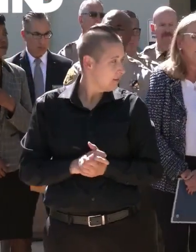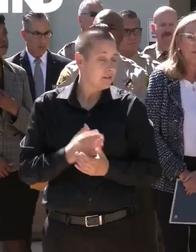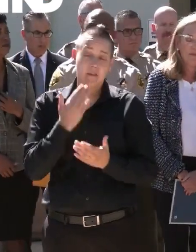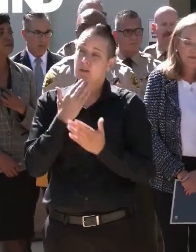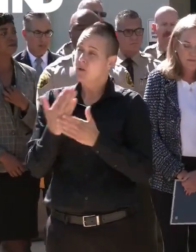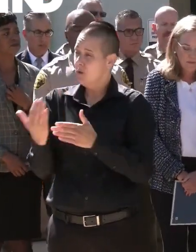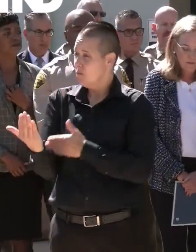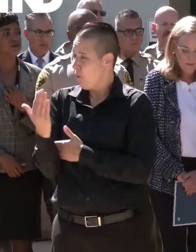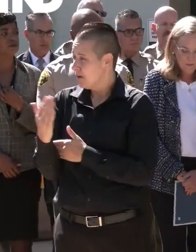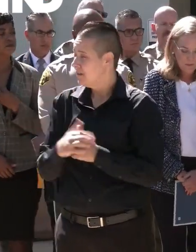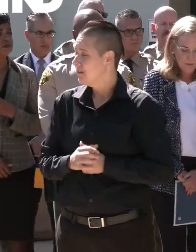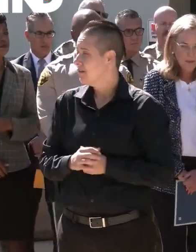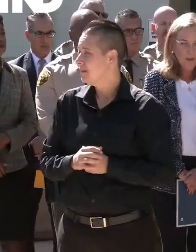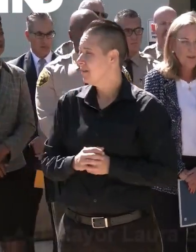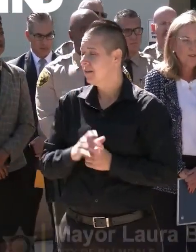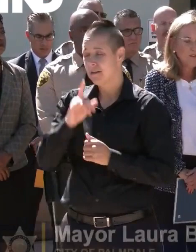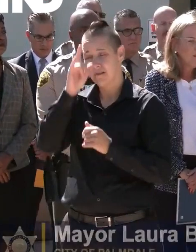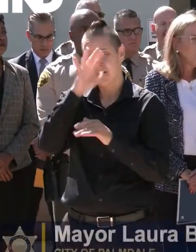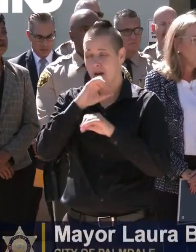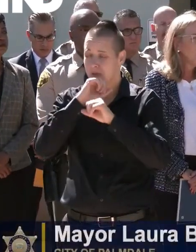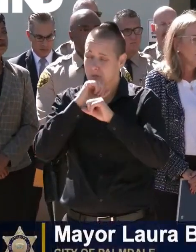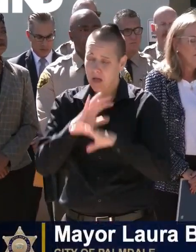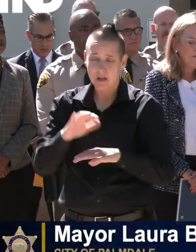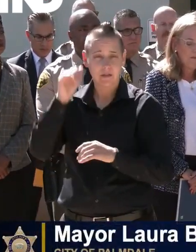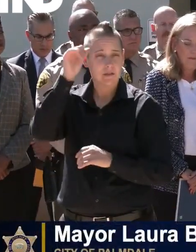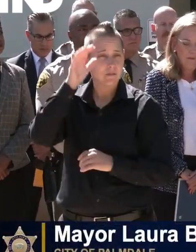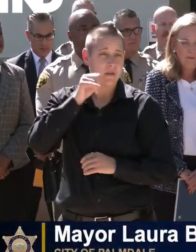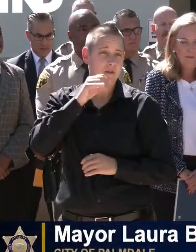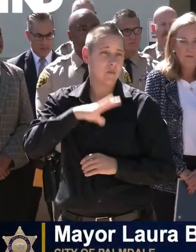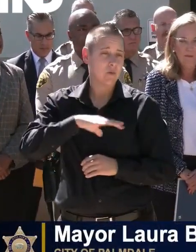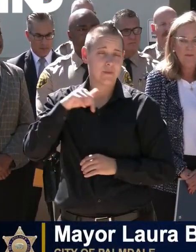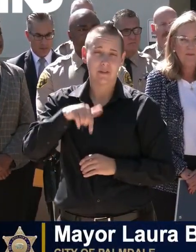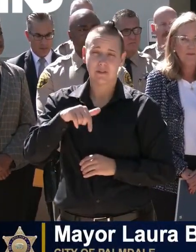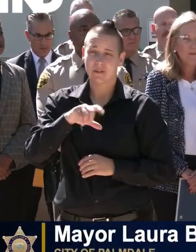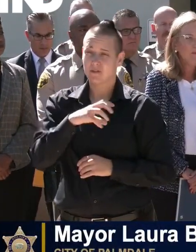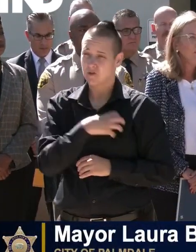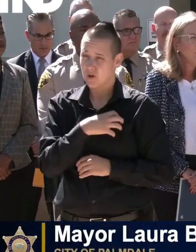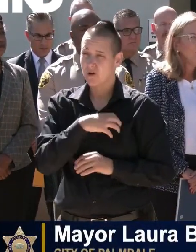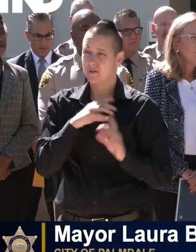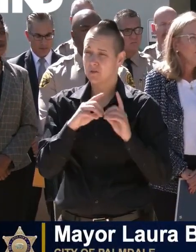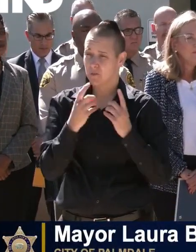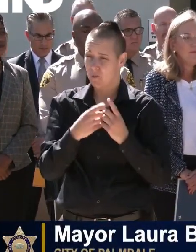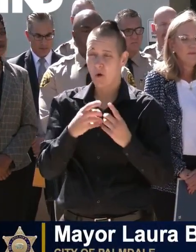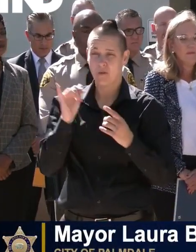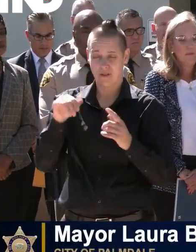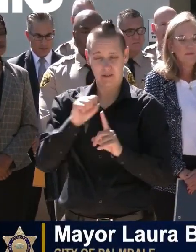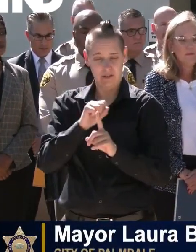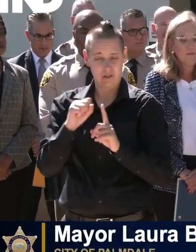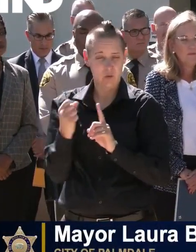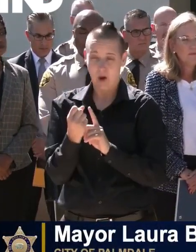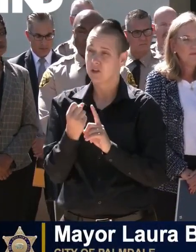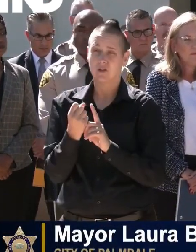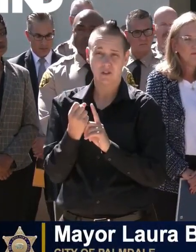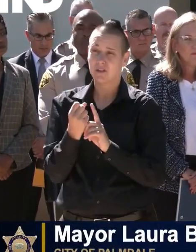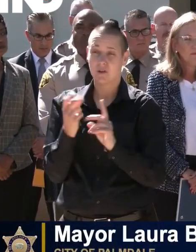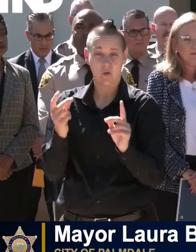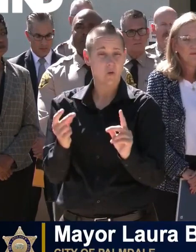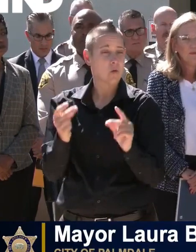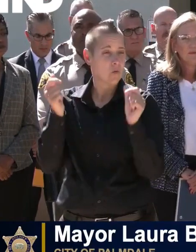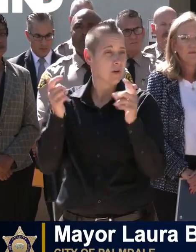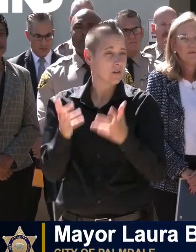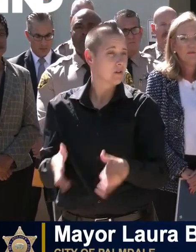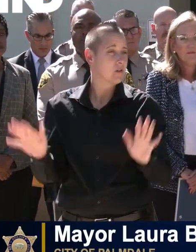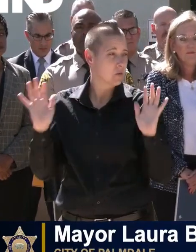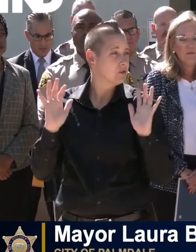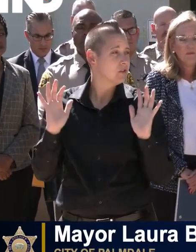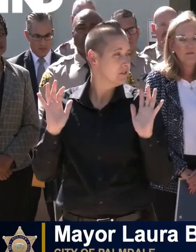Good morning. God bless the men and women of the LASD who brought this situation to such a quick